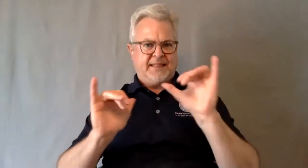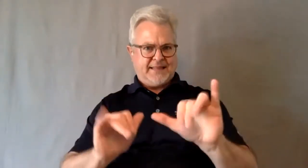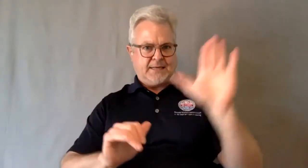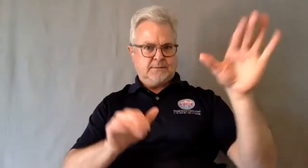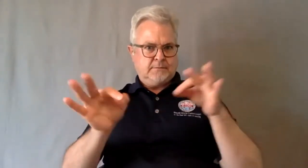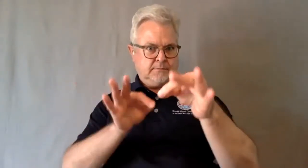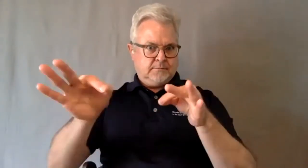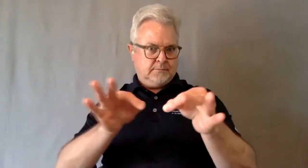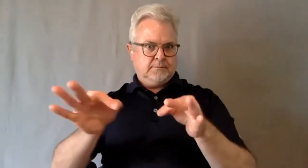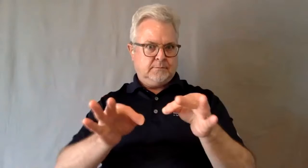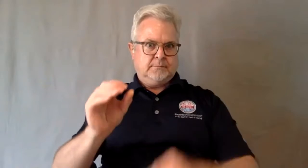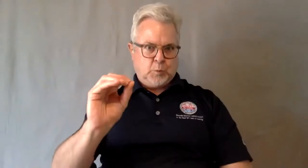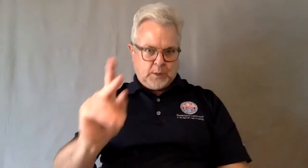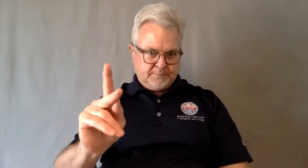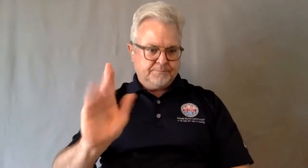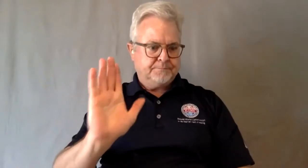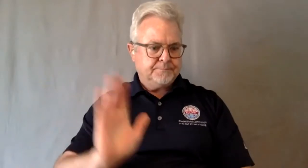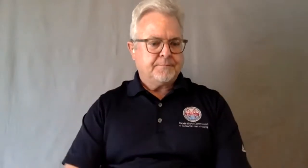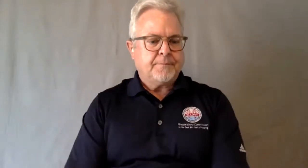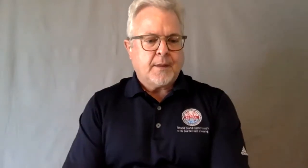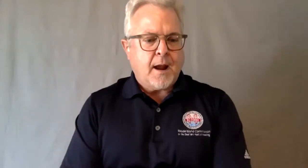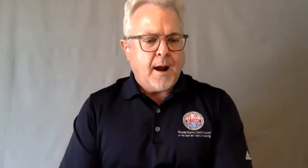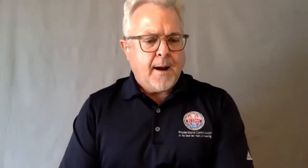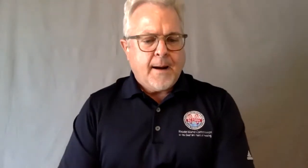requirement, but this is a little earlier than expected.